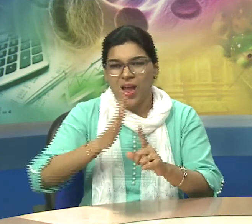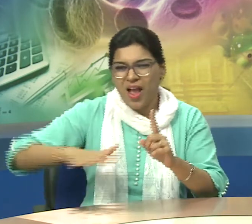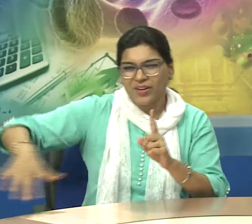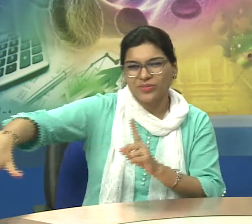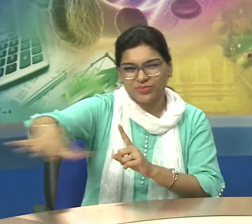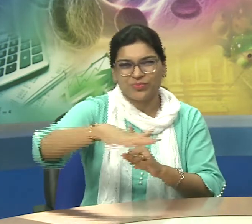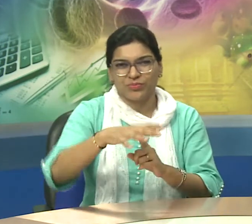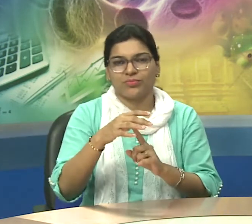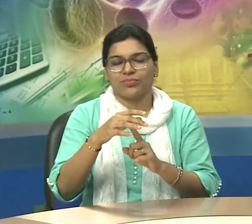practiced